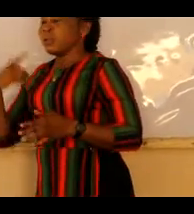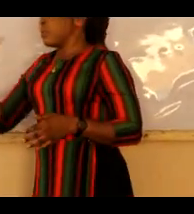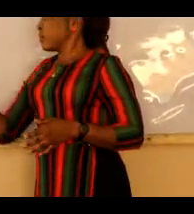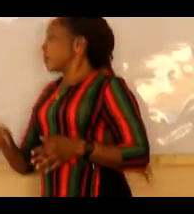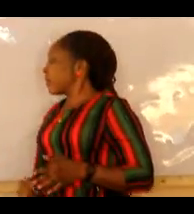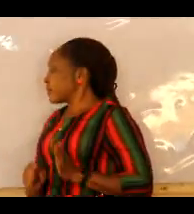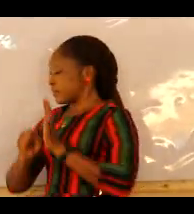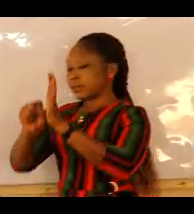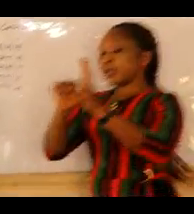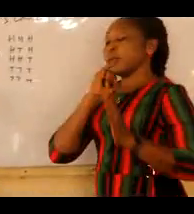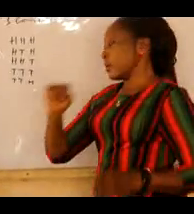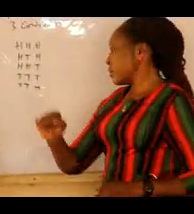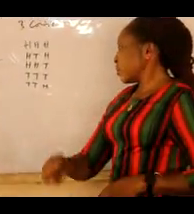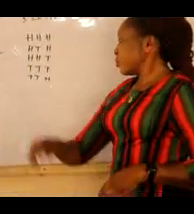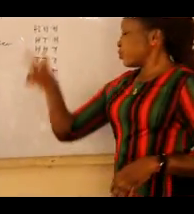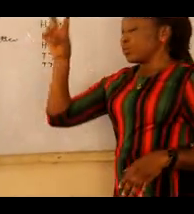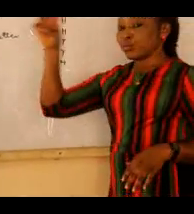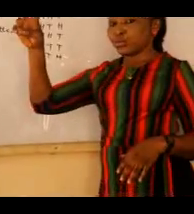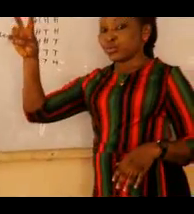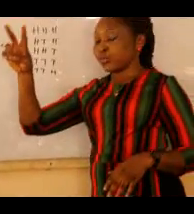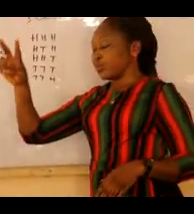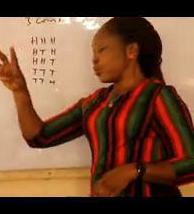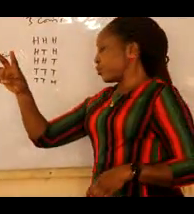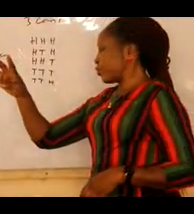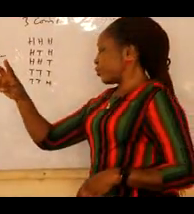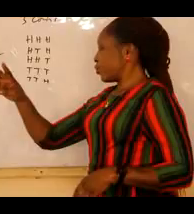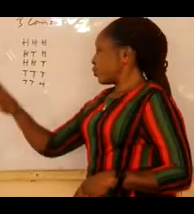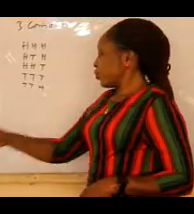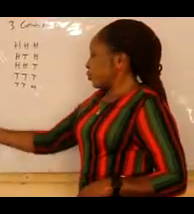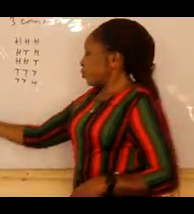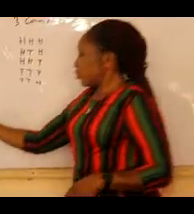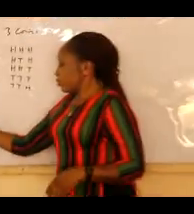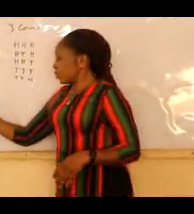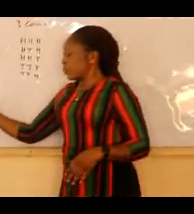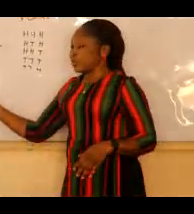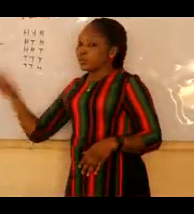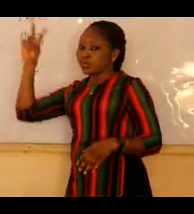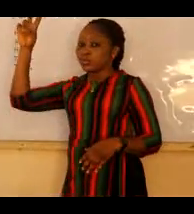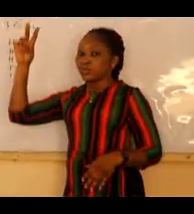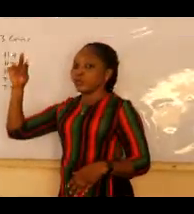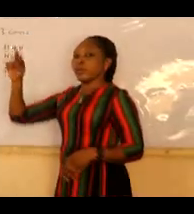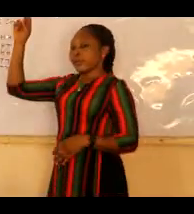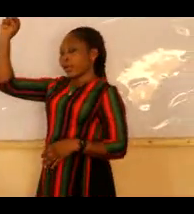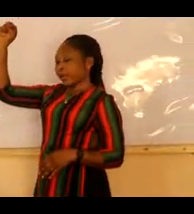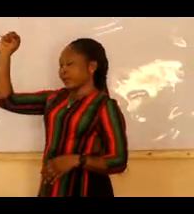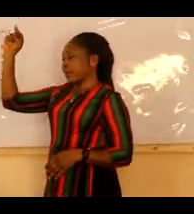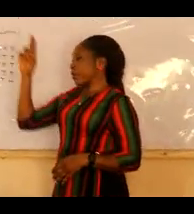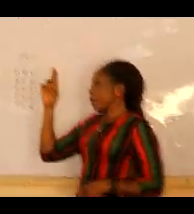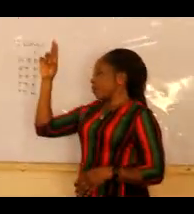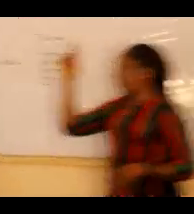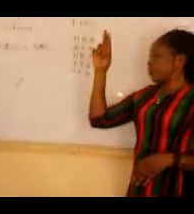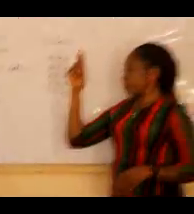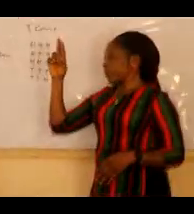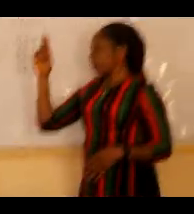2 raised to the power n. 2 raised to the power n will give you the total